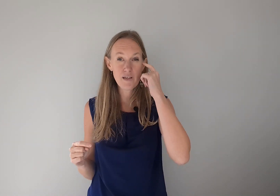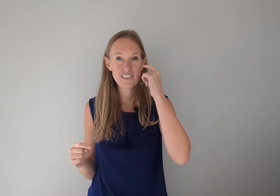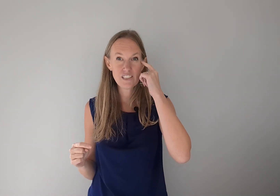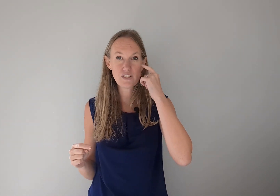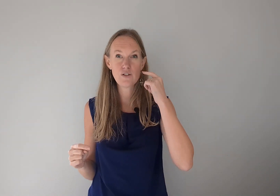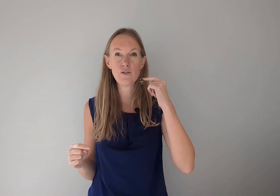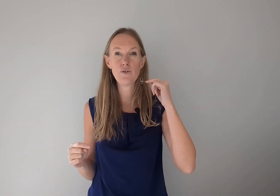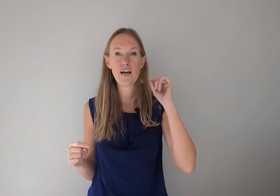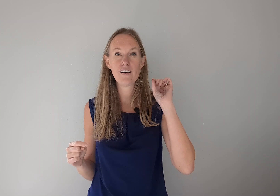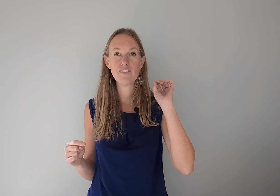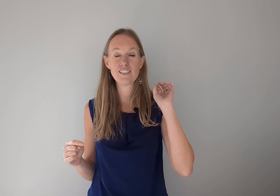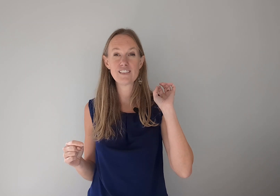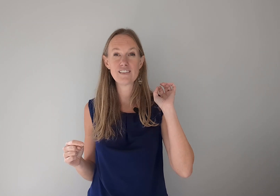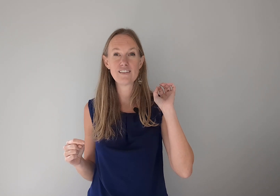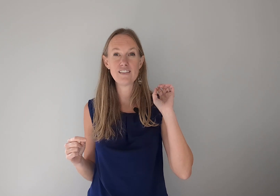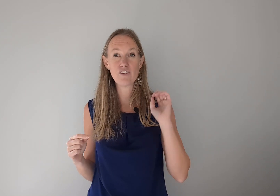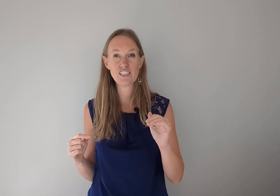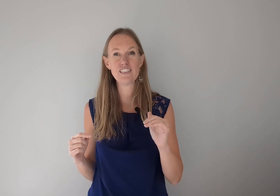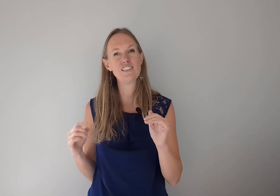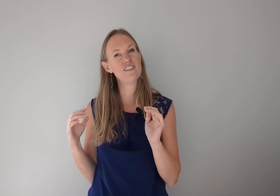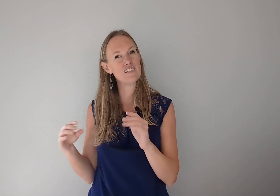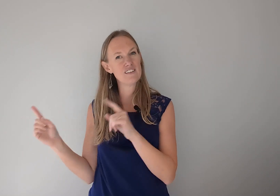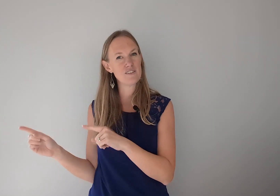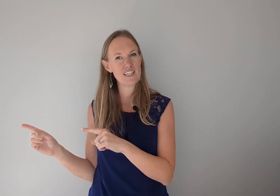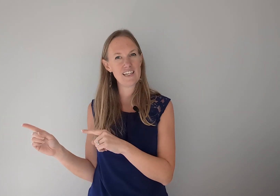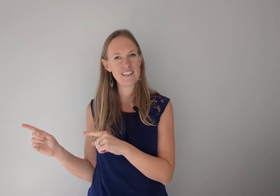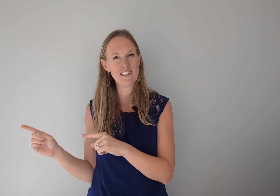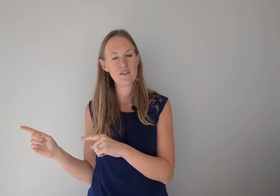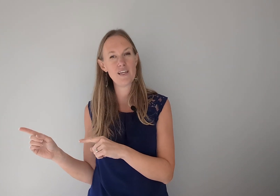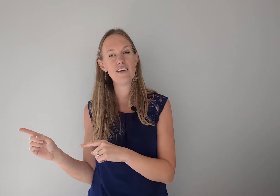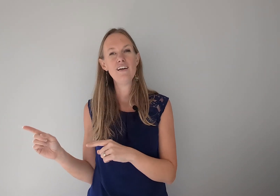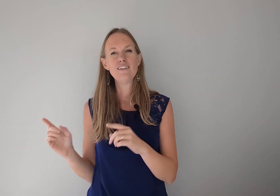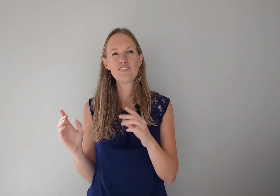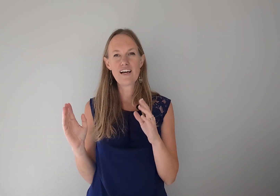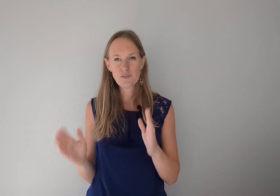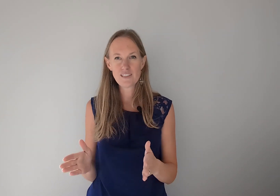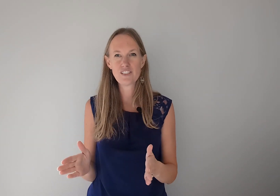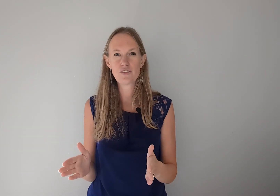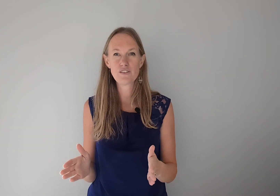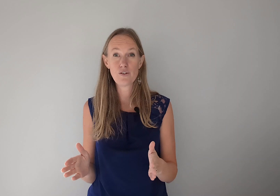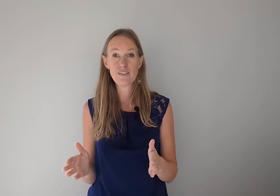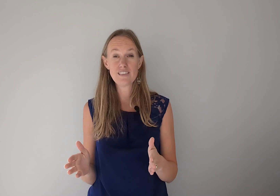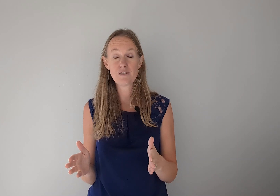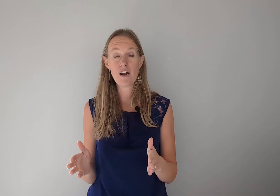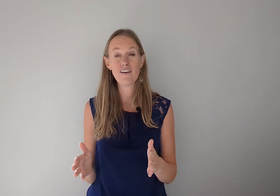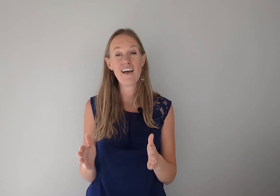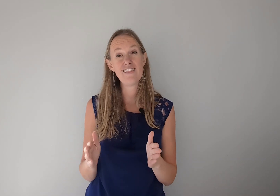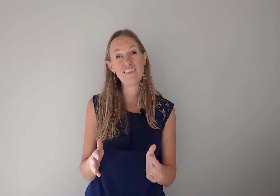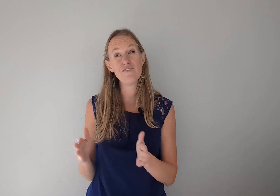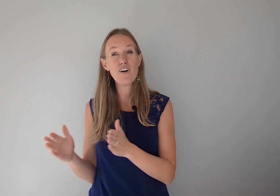bit, just so you have the verses to the song that we're signing at the end of the week, so that's what the tutorial is tomorrow. And then the